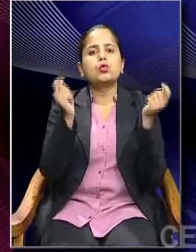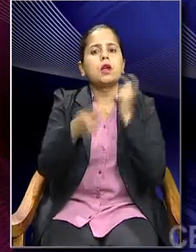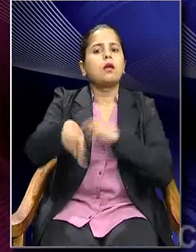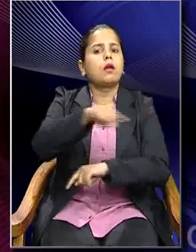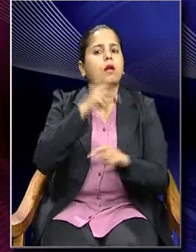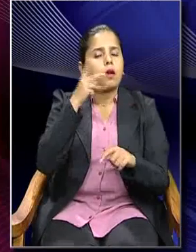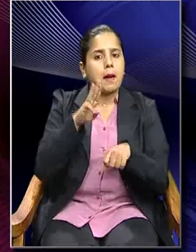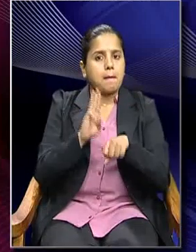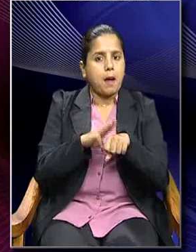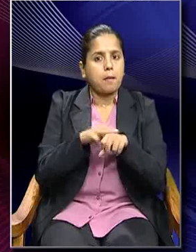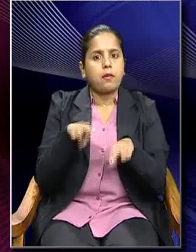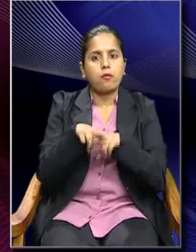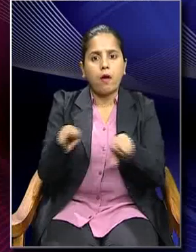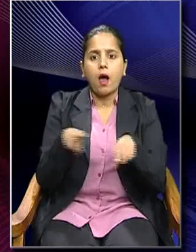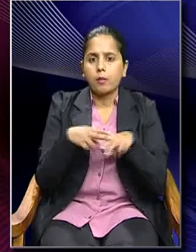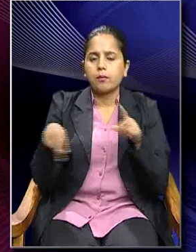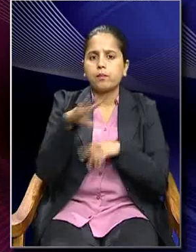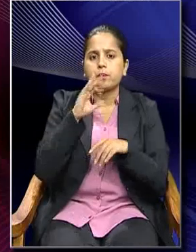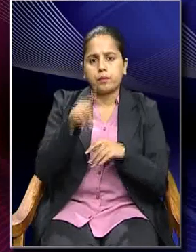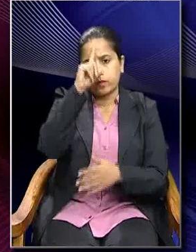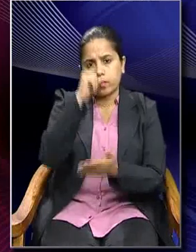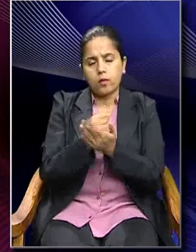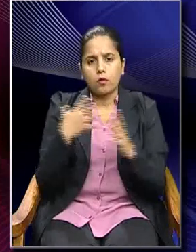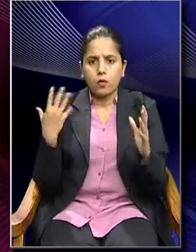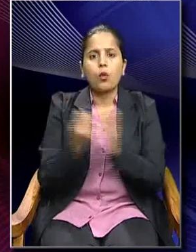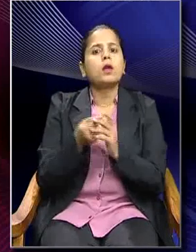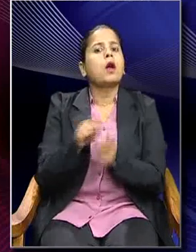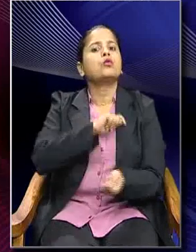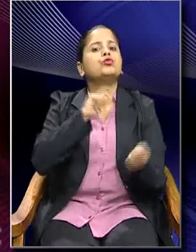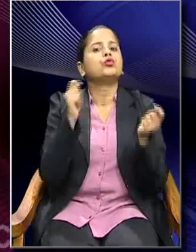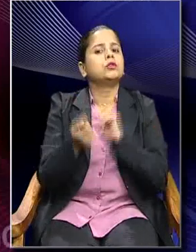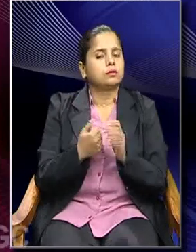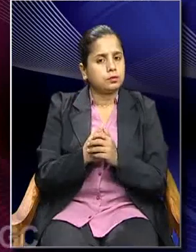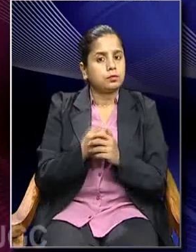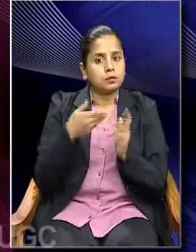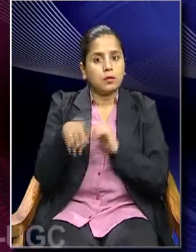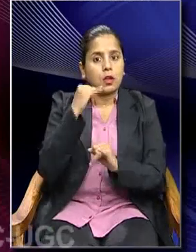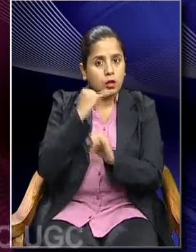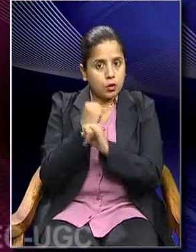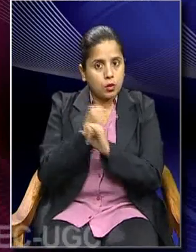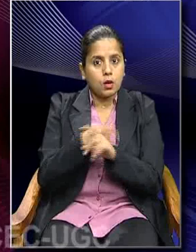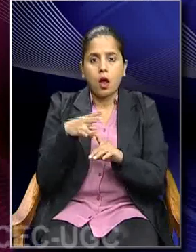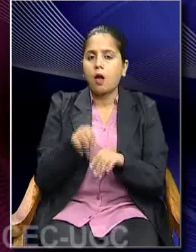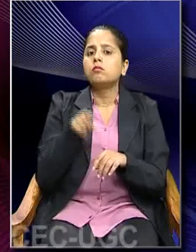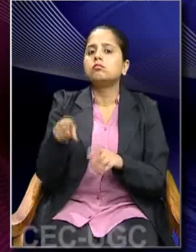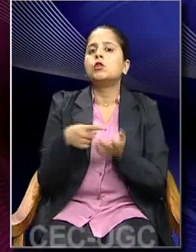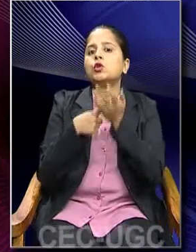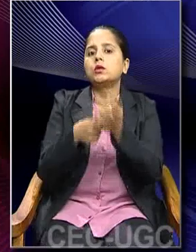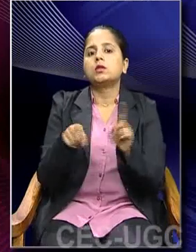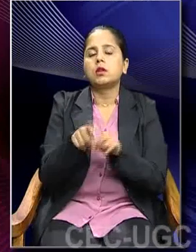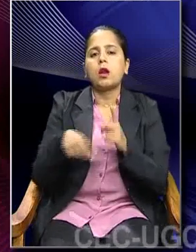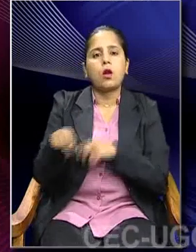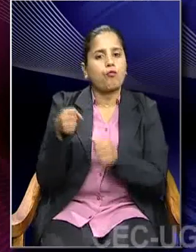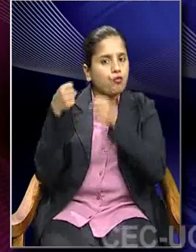the membership of family residing together is changing. So institutions are regarded as enforcing